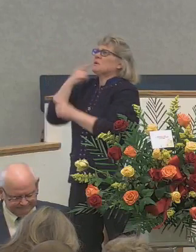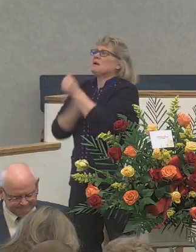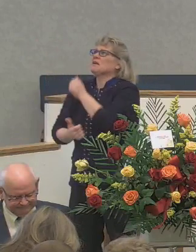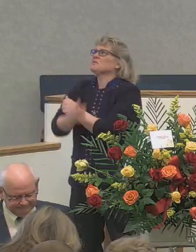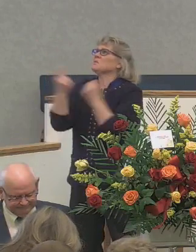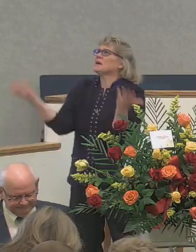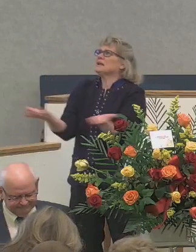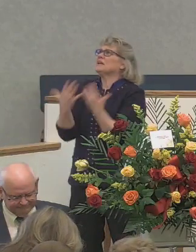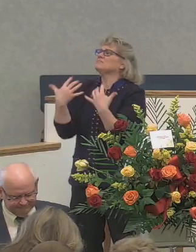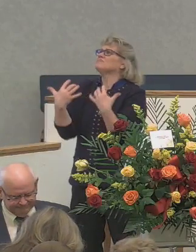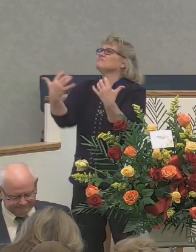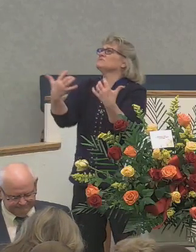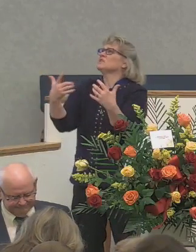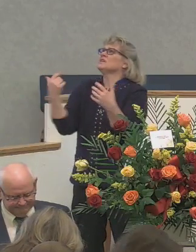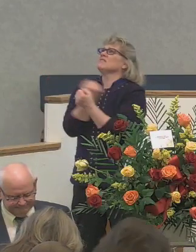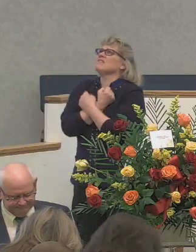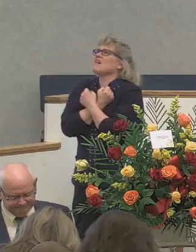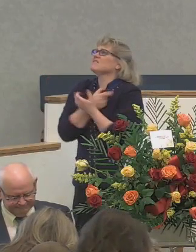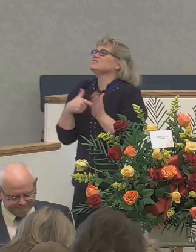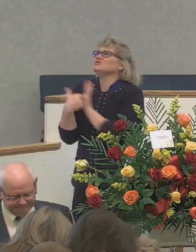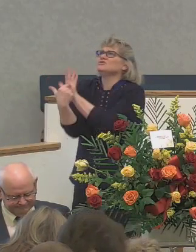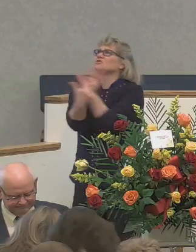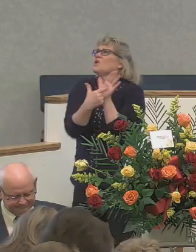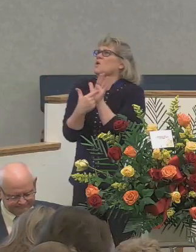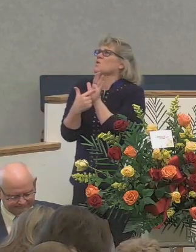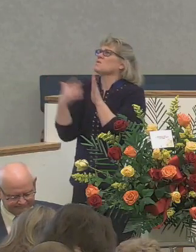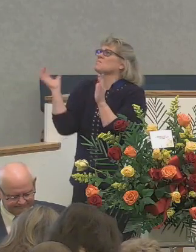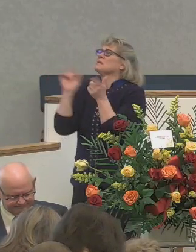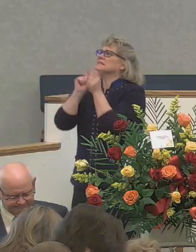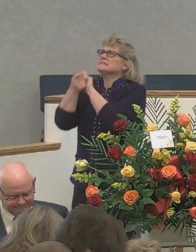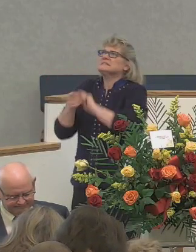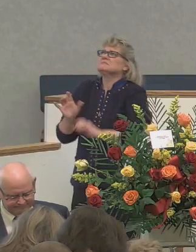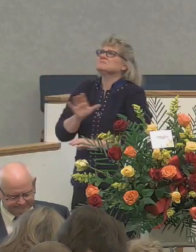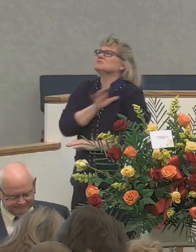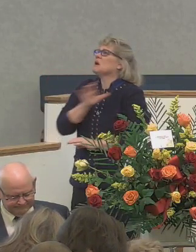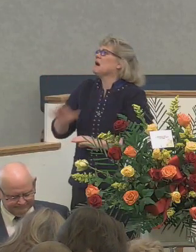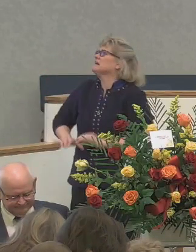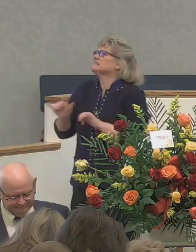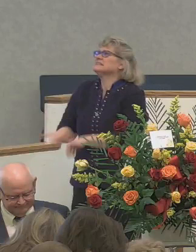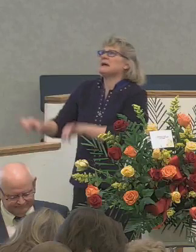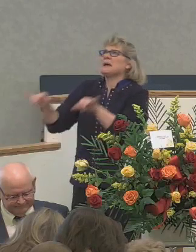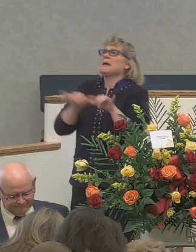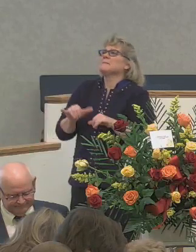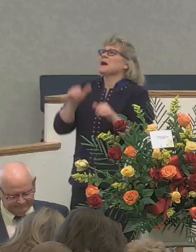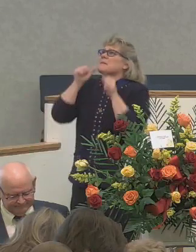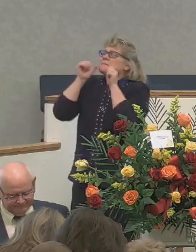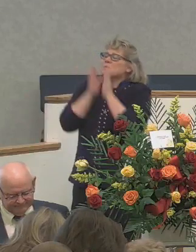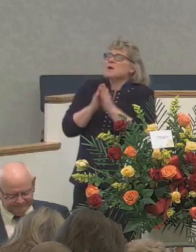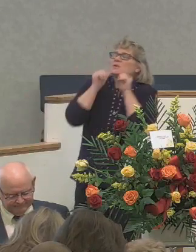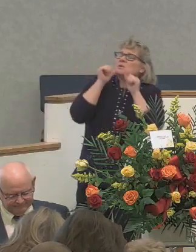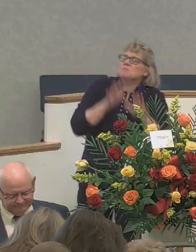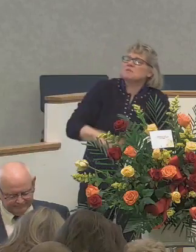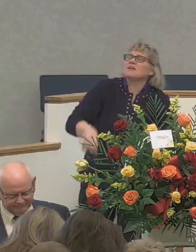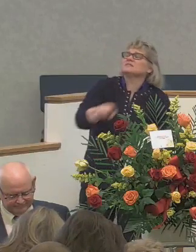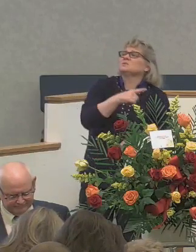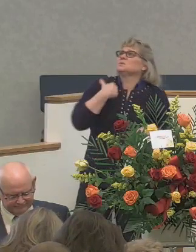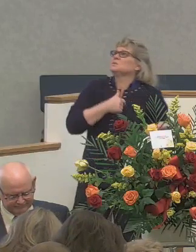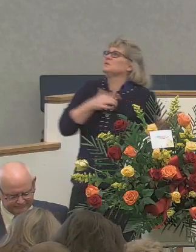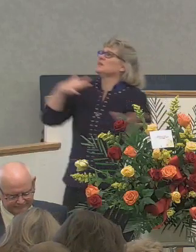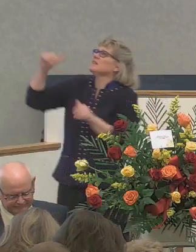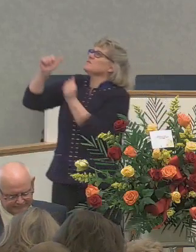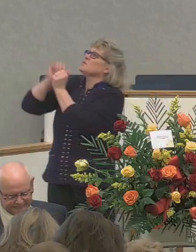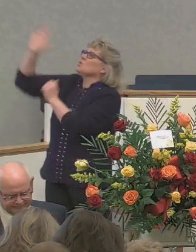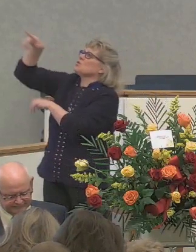are here, the love that he's shown, the Christ-likeness that he's shown. I pray that you would bless now as we go with your